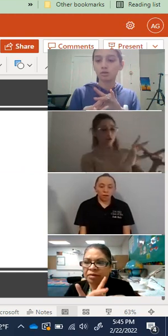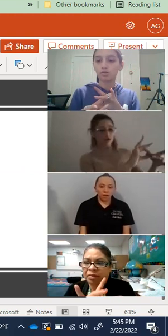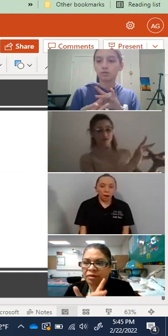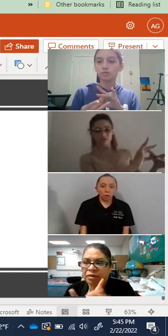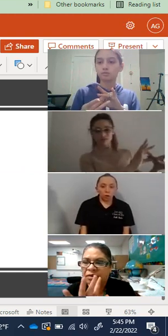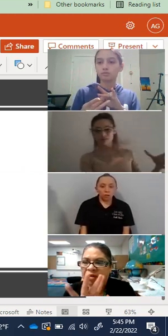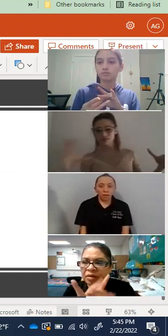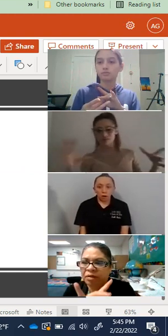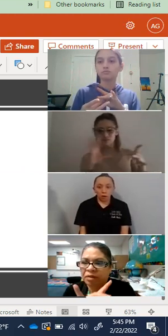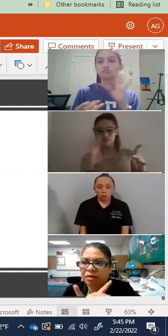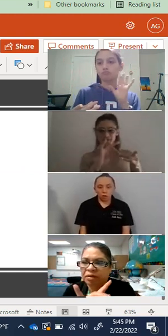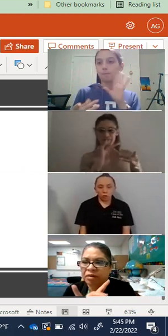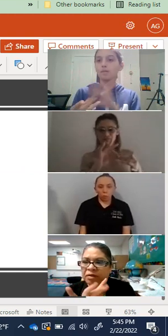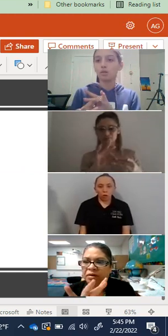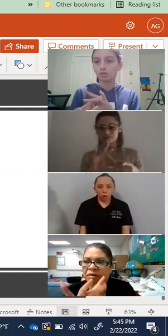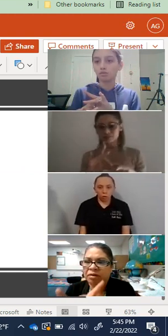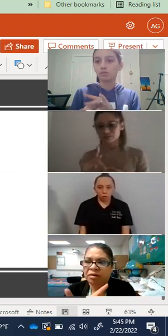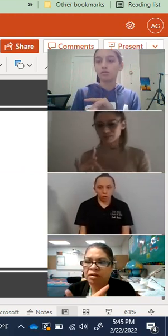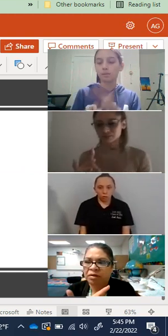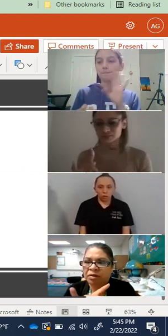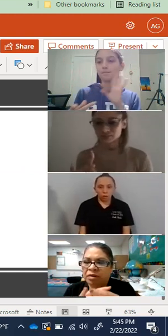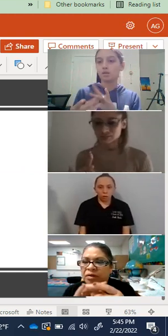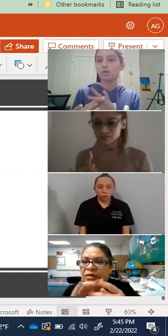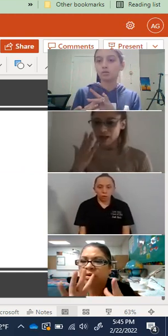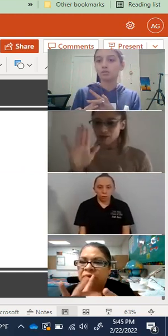So you can say that belongs there. So belong.